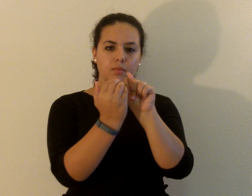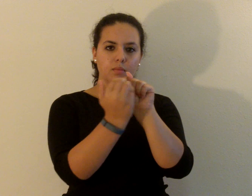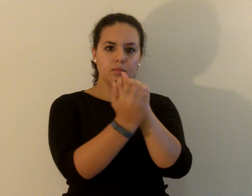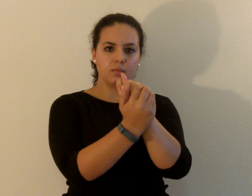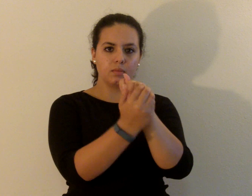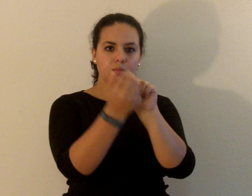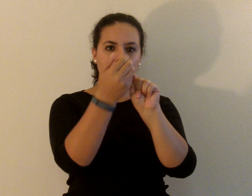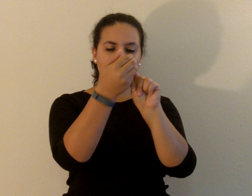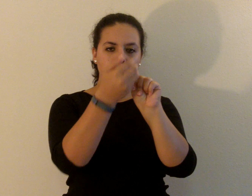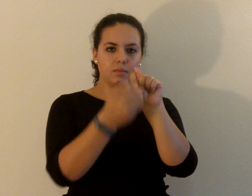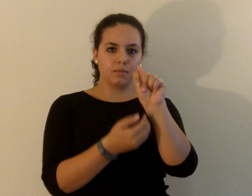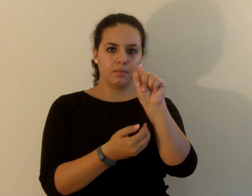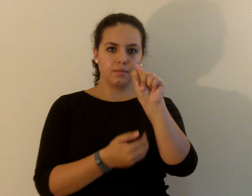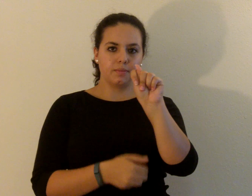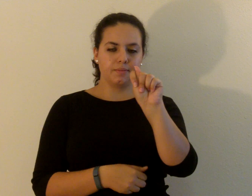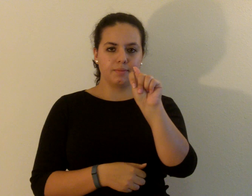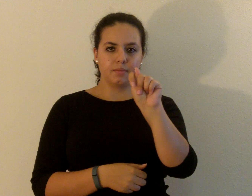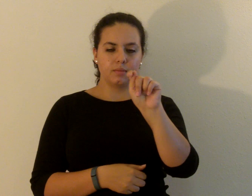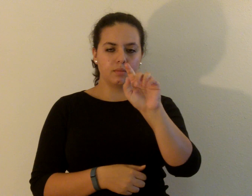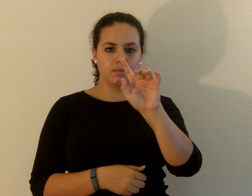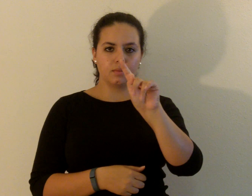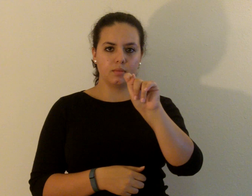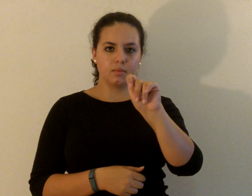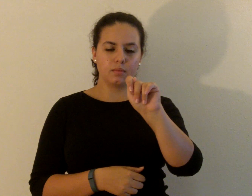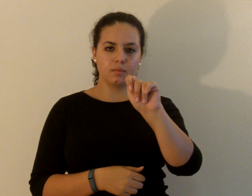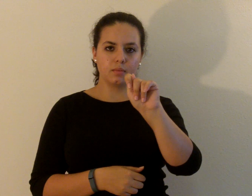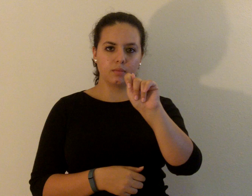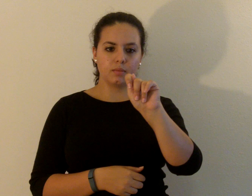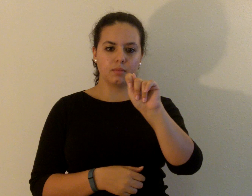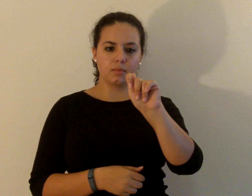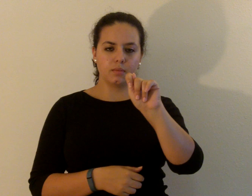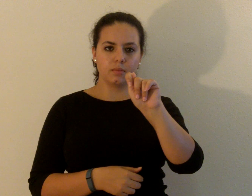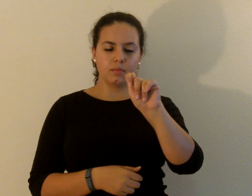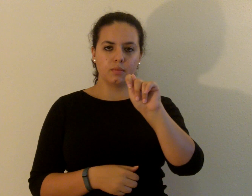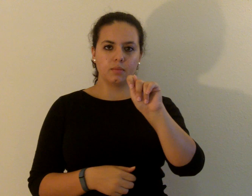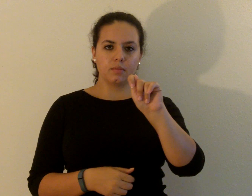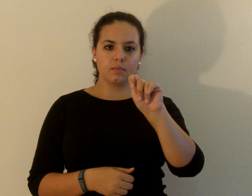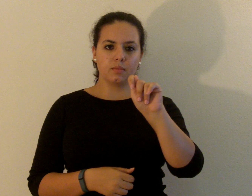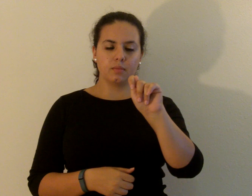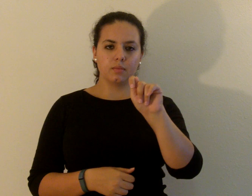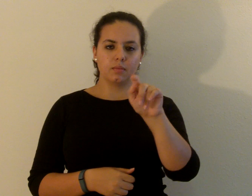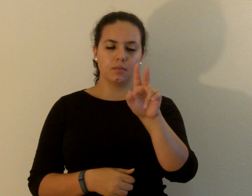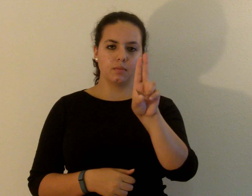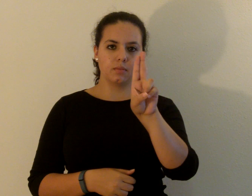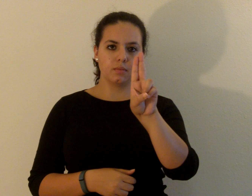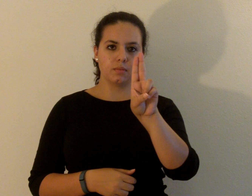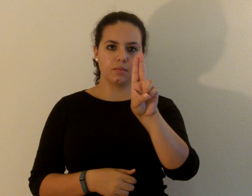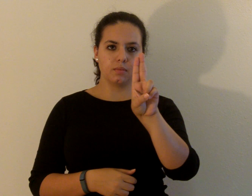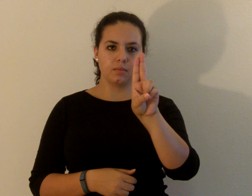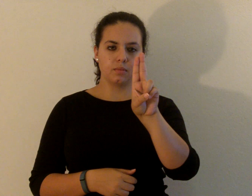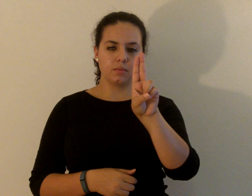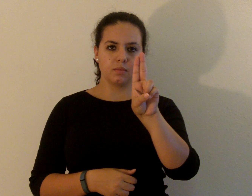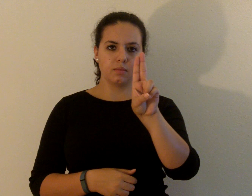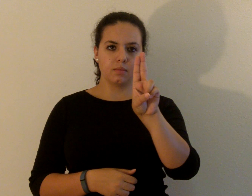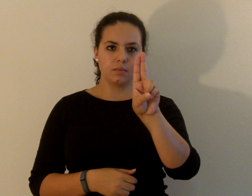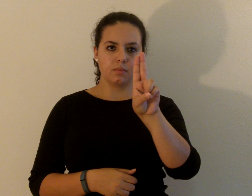it, but you don't have to exaggerate it. It's just T. U is just like your